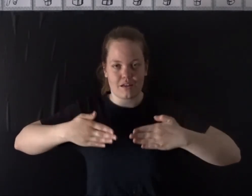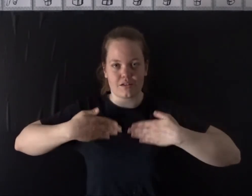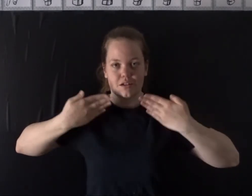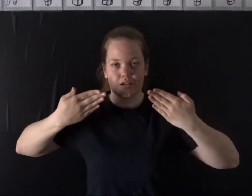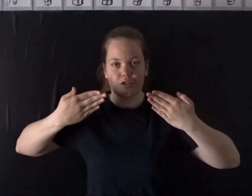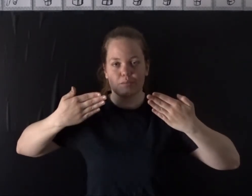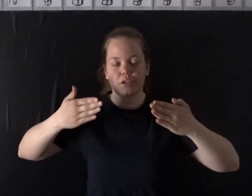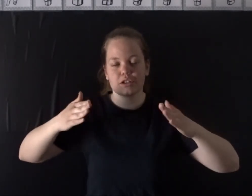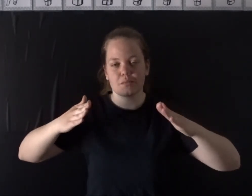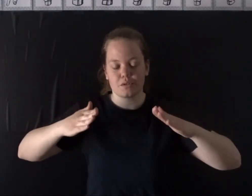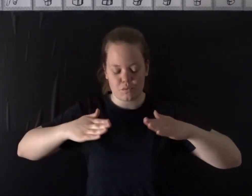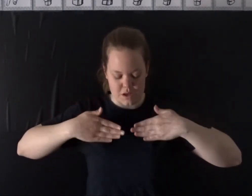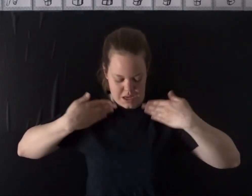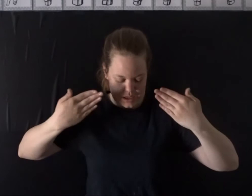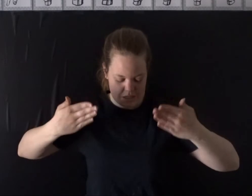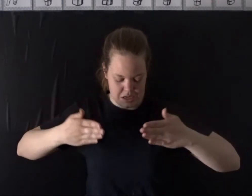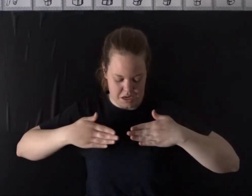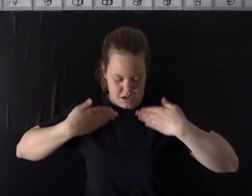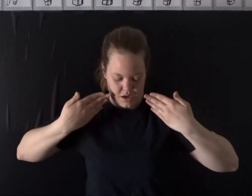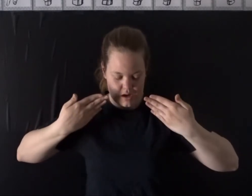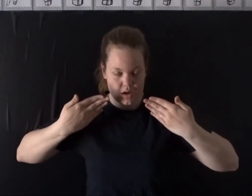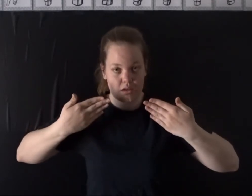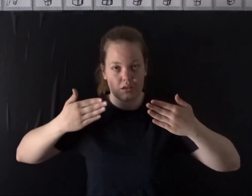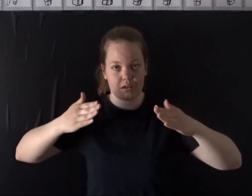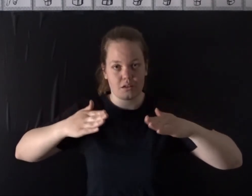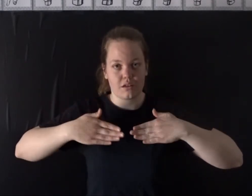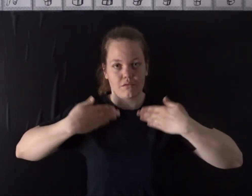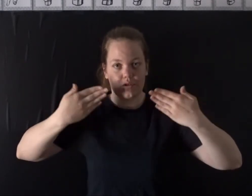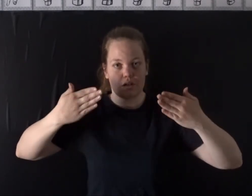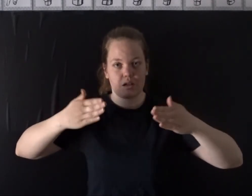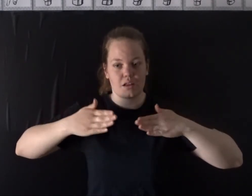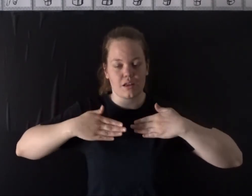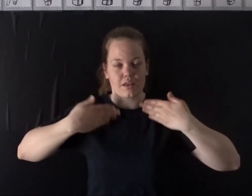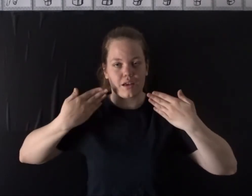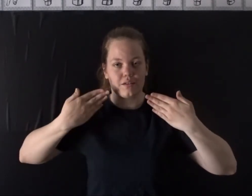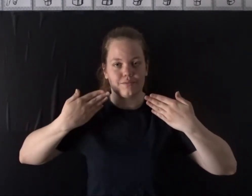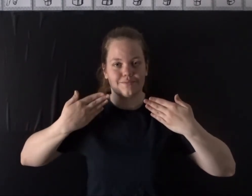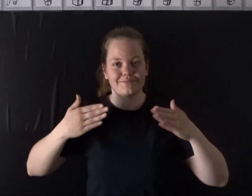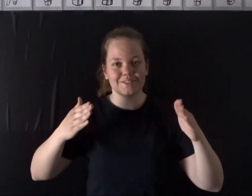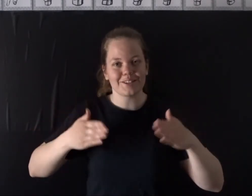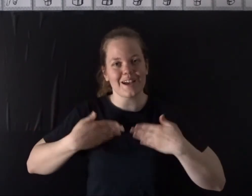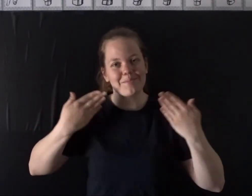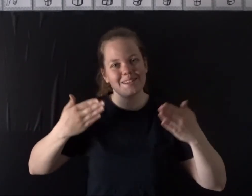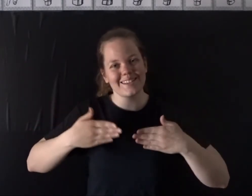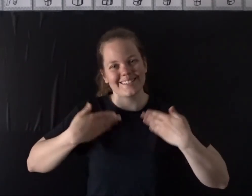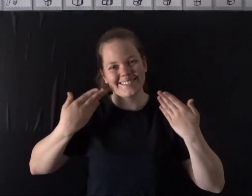you're going to just brush up twice, right like that. So happy.